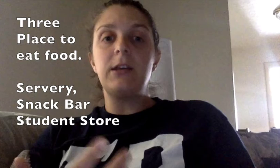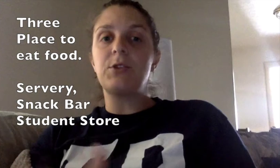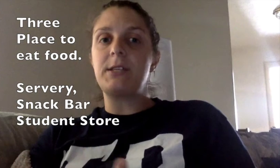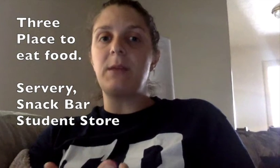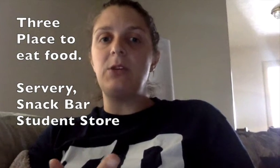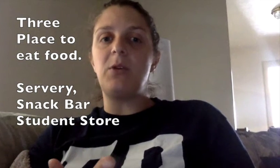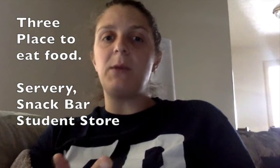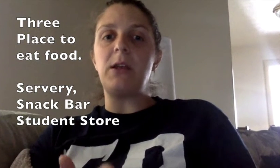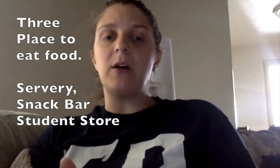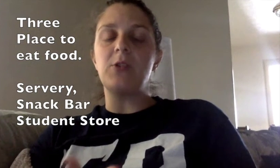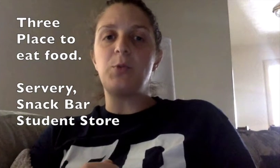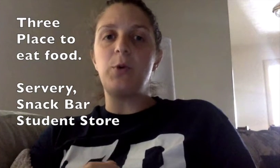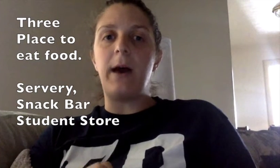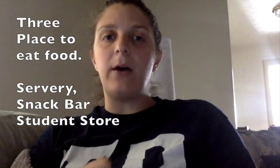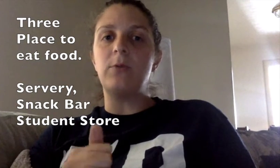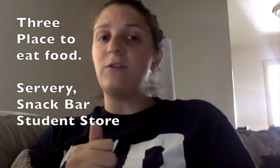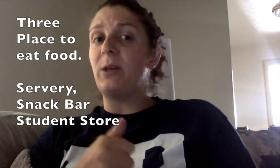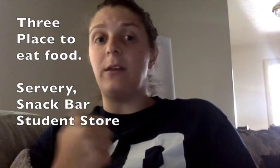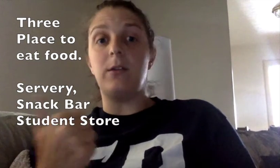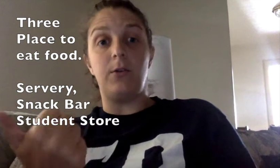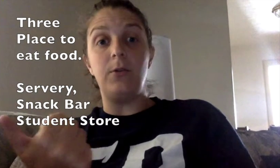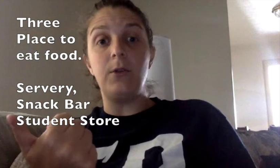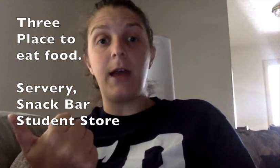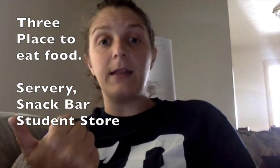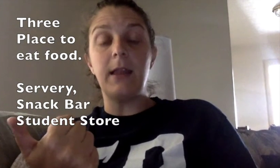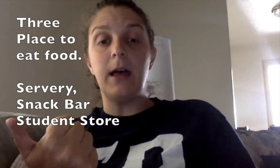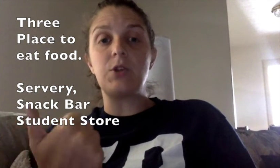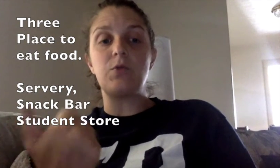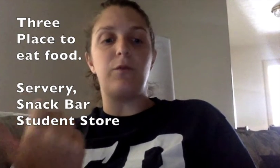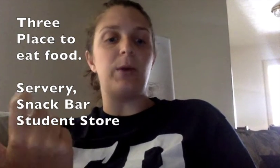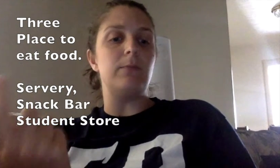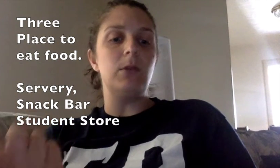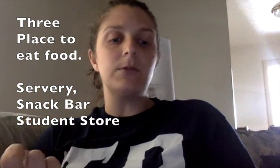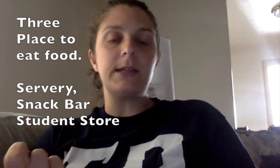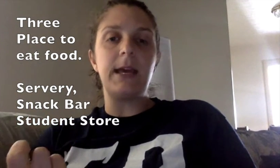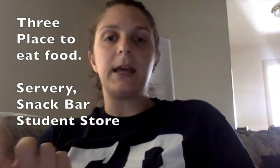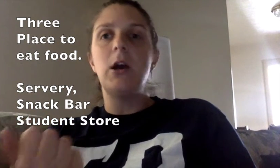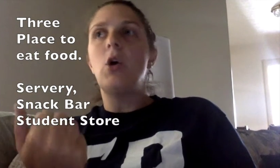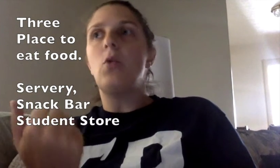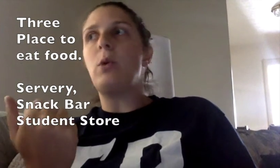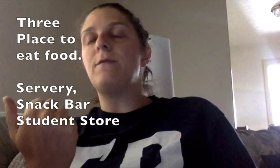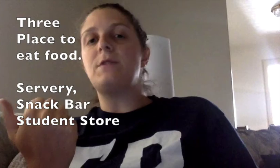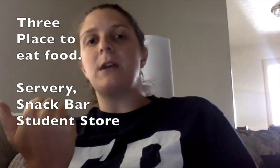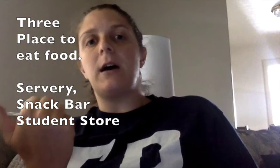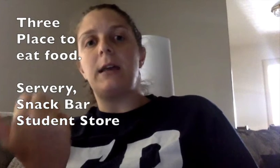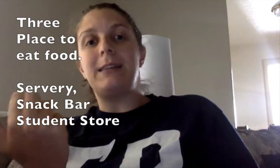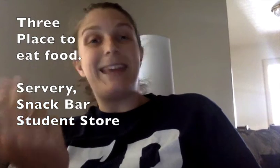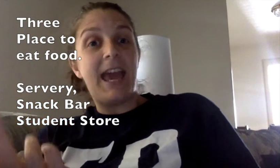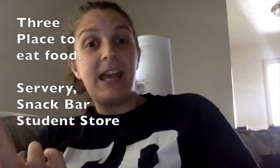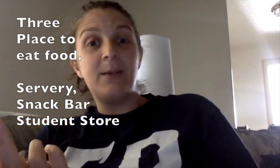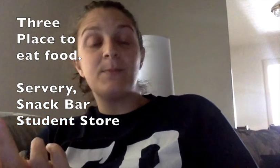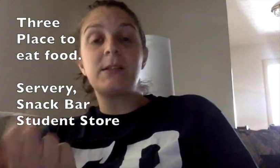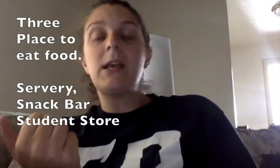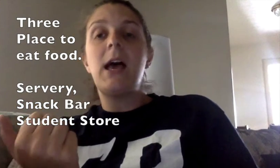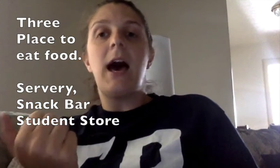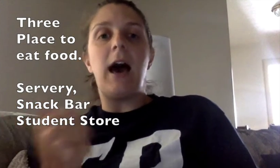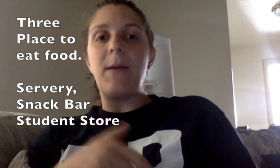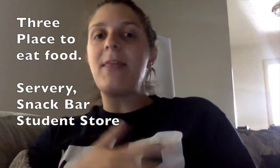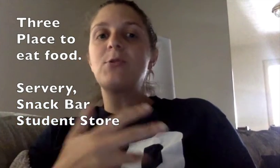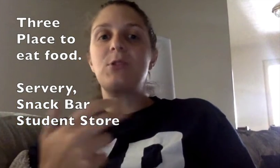here's something you can be knowledgeable about. We've played Kahoot at lunch, we've played music, we've done games, and those are